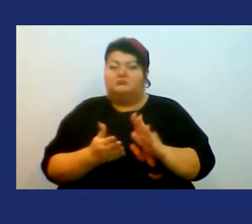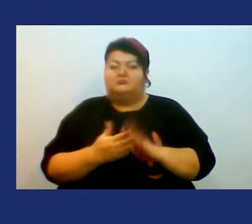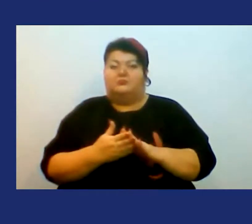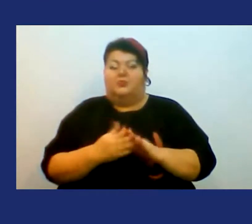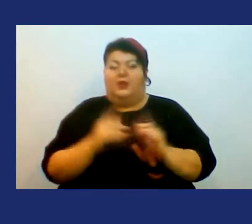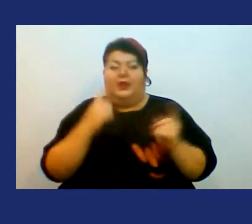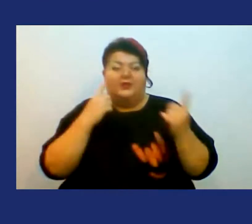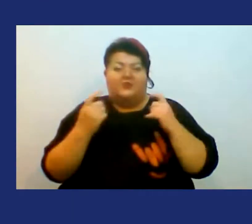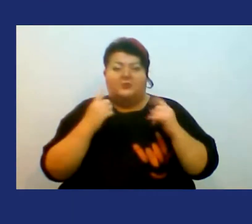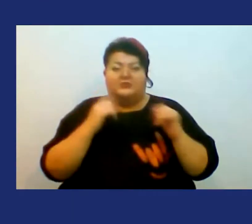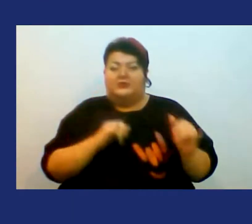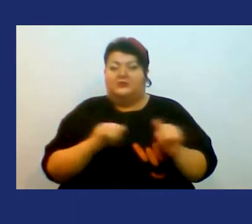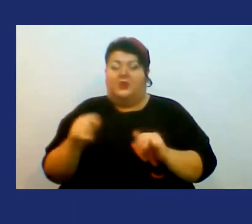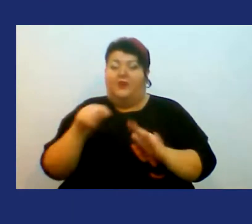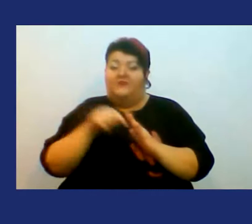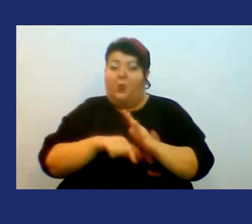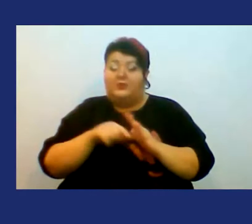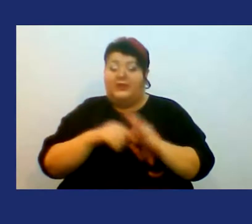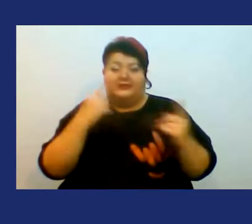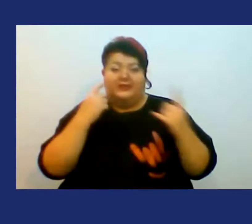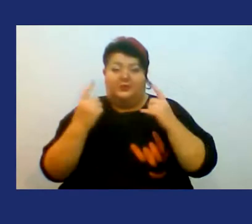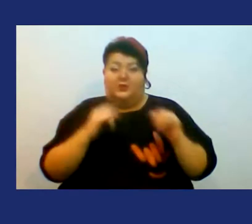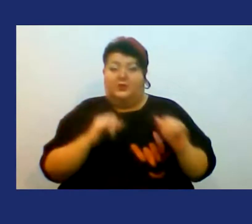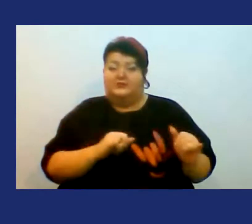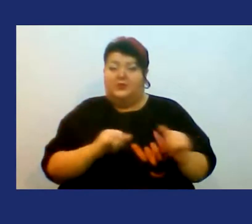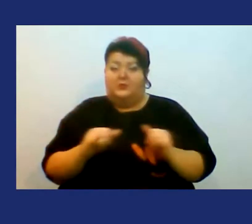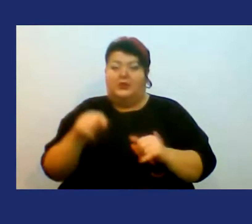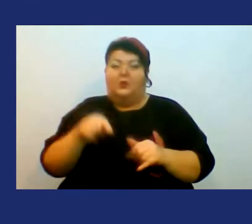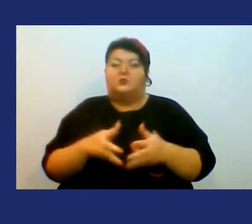introduced. As to the informational support,